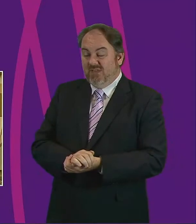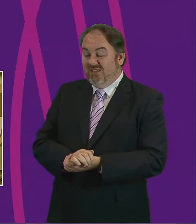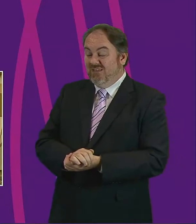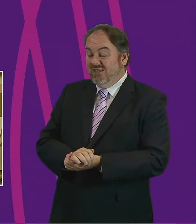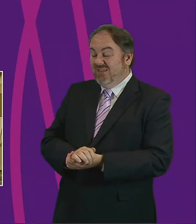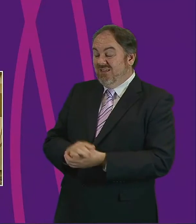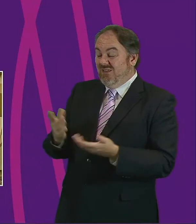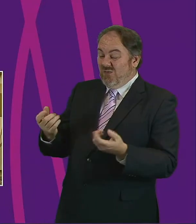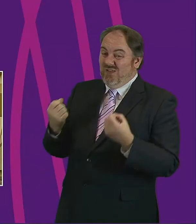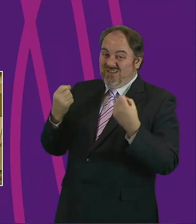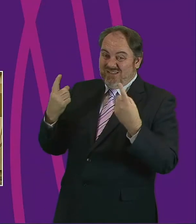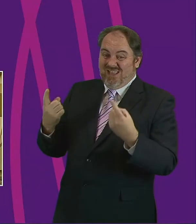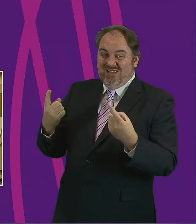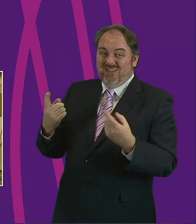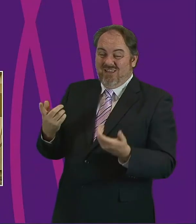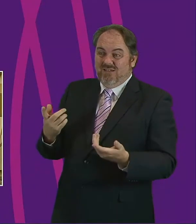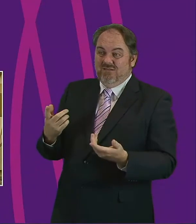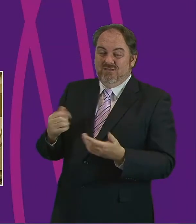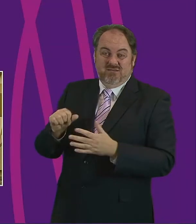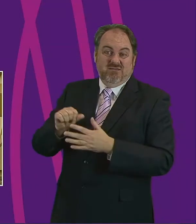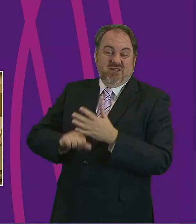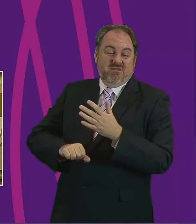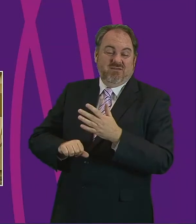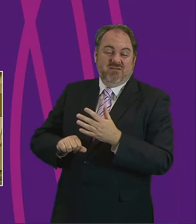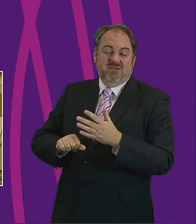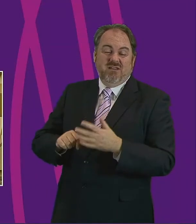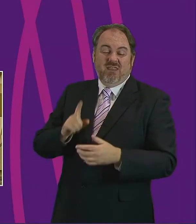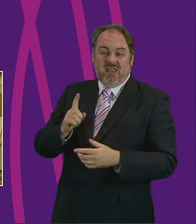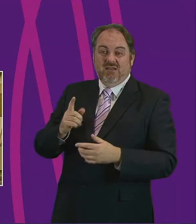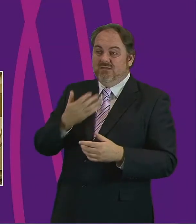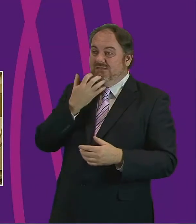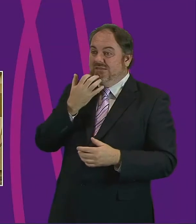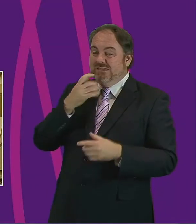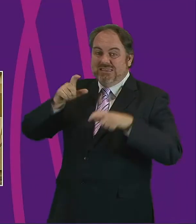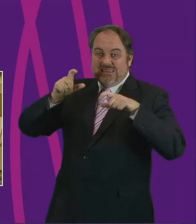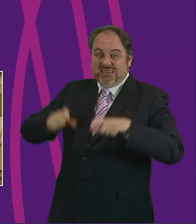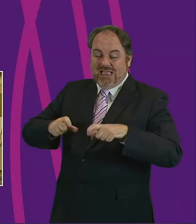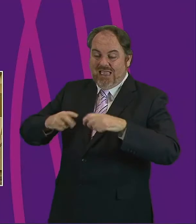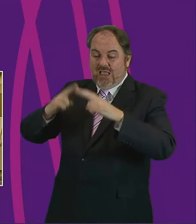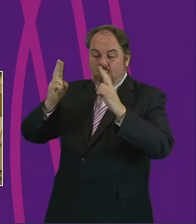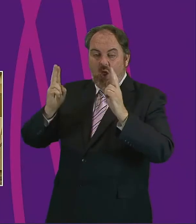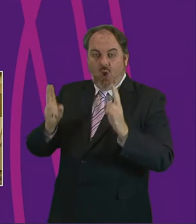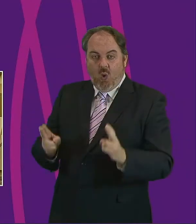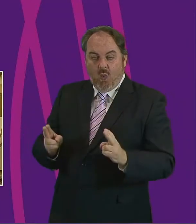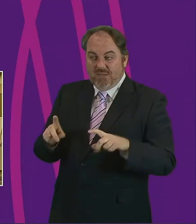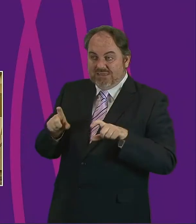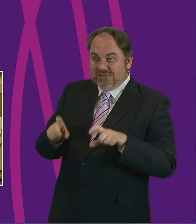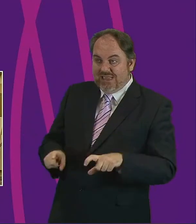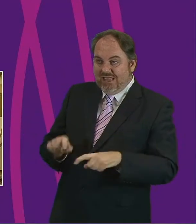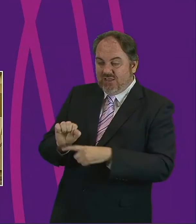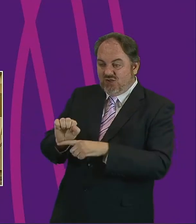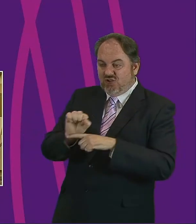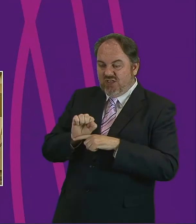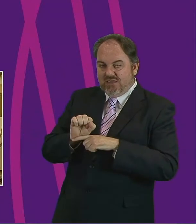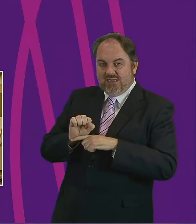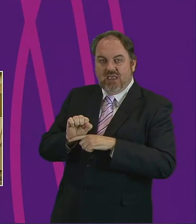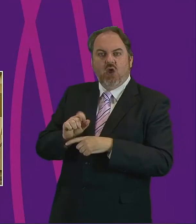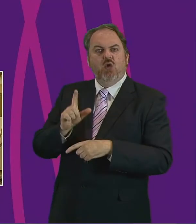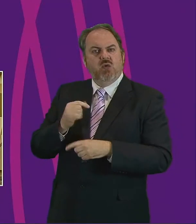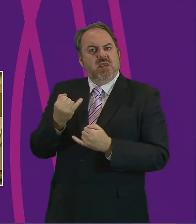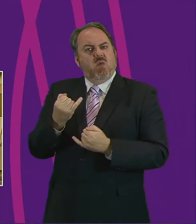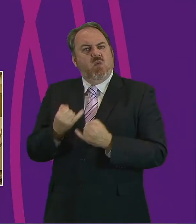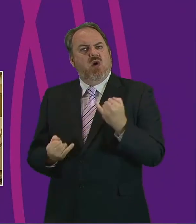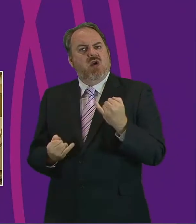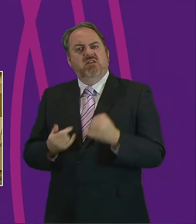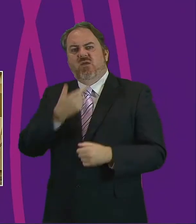normal routines and connections and the physical constraints of staying indoors can and does have a profound impact on someone with dementia, which can